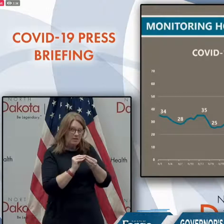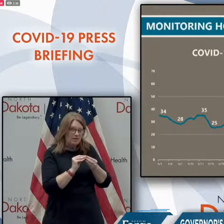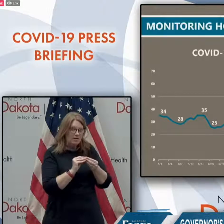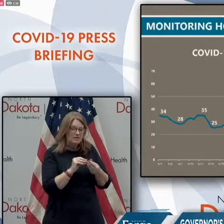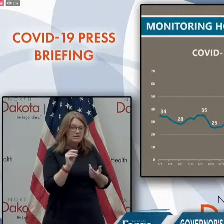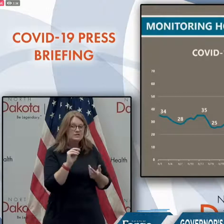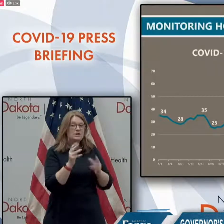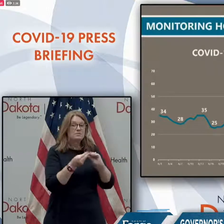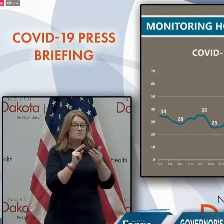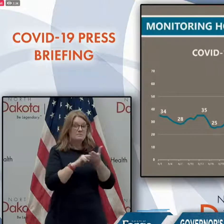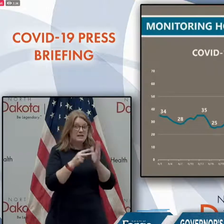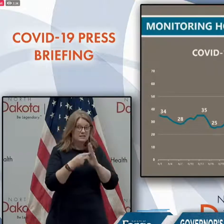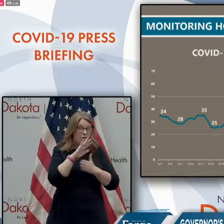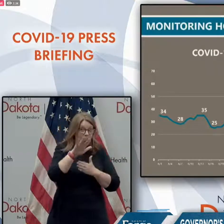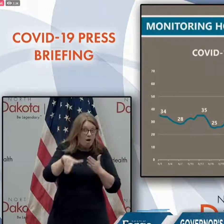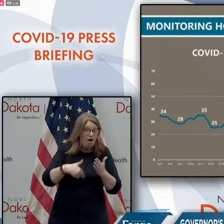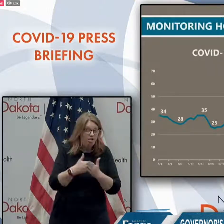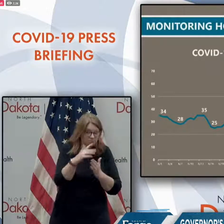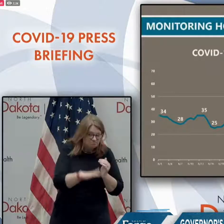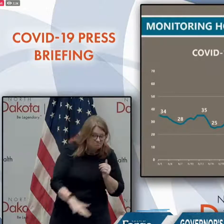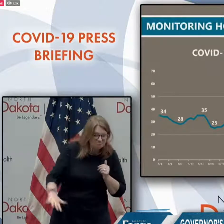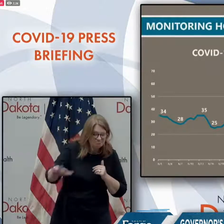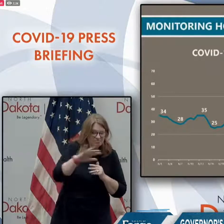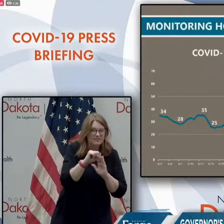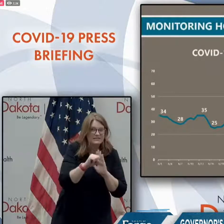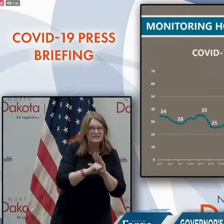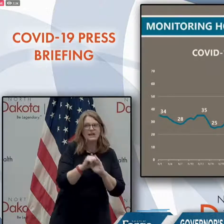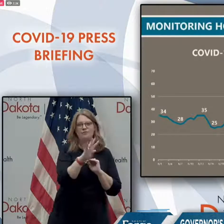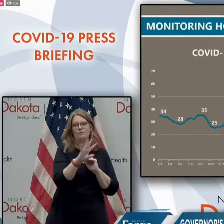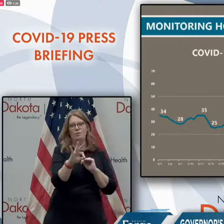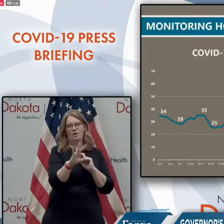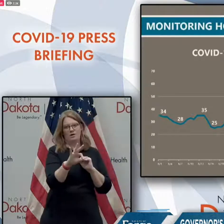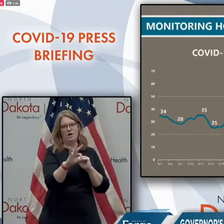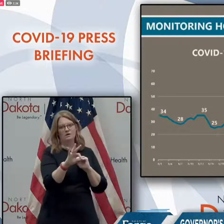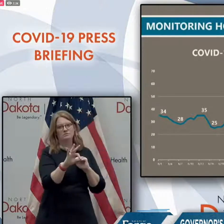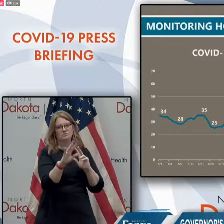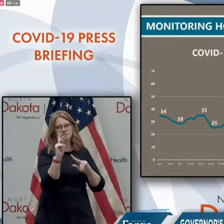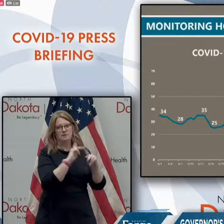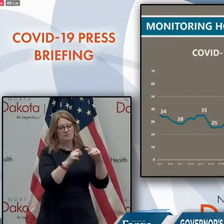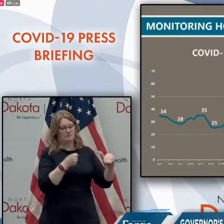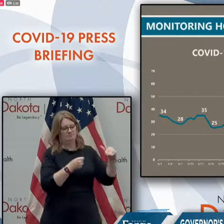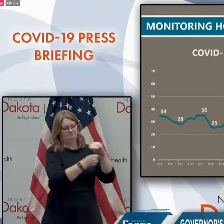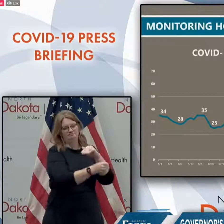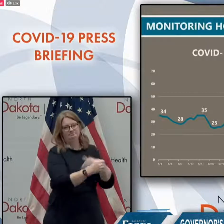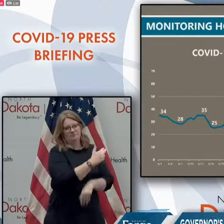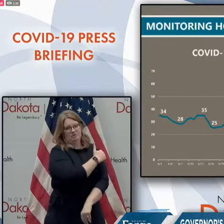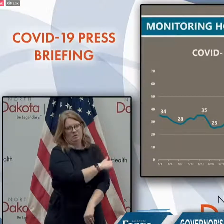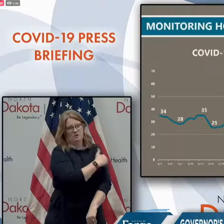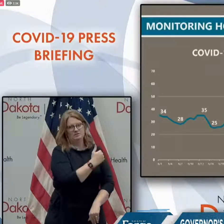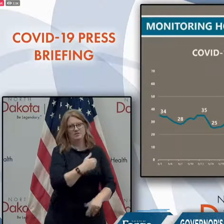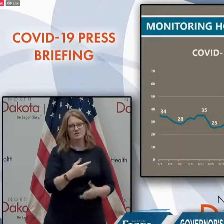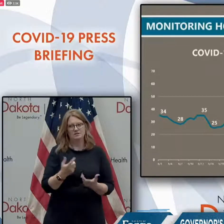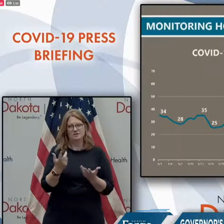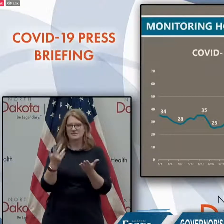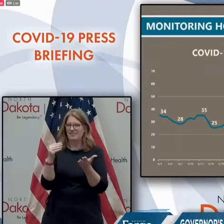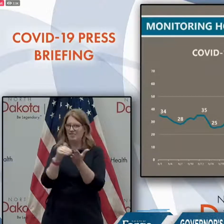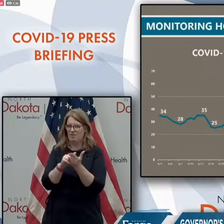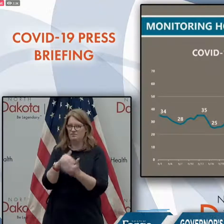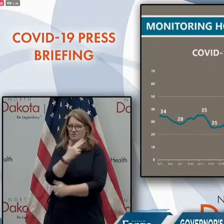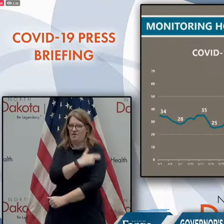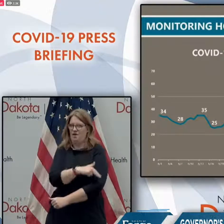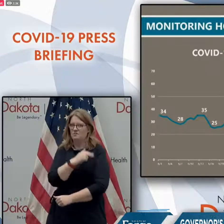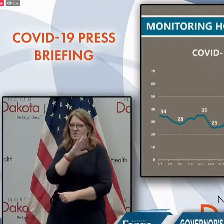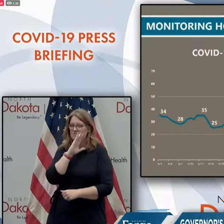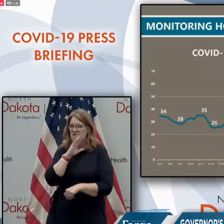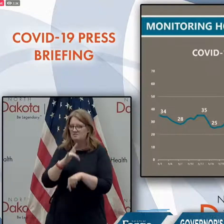49 are hospitalized with COVID, and we've got thousands of hospital beds in the state of North Dakota. So there is in